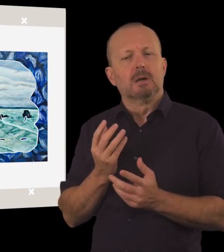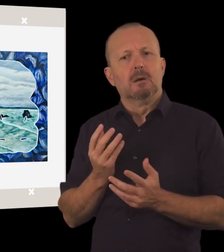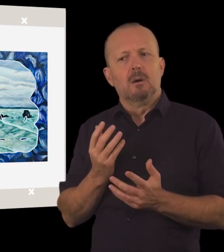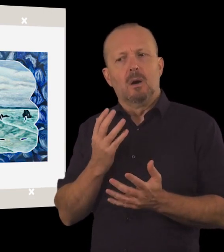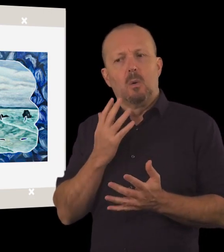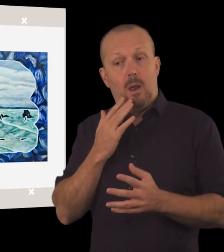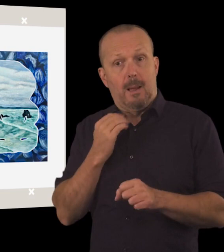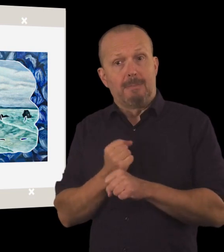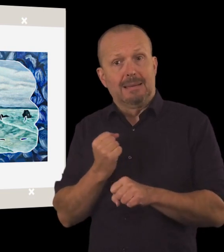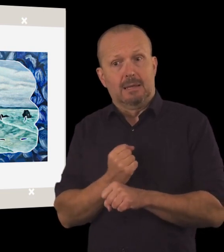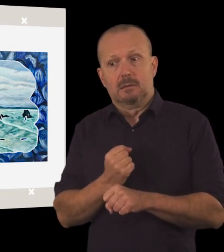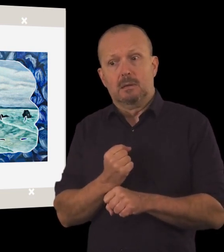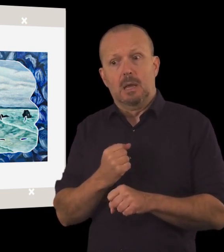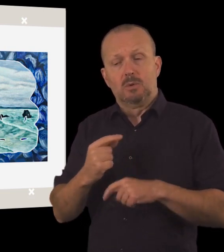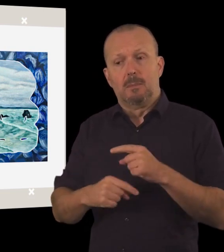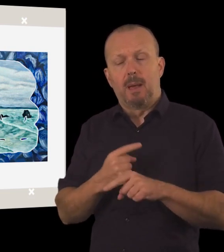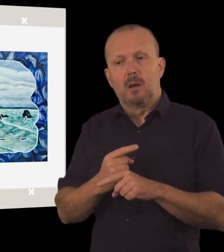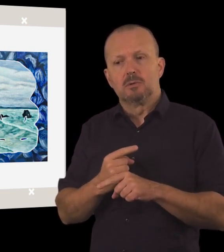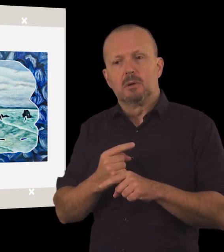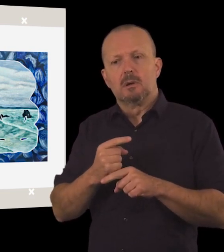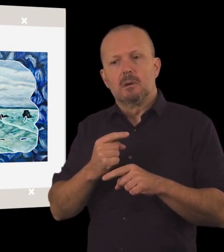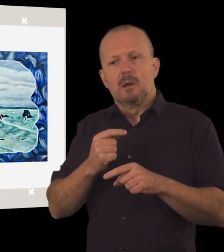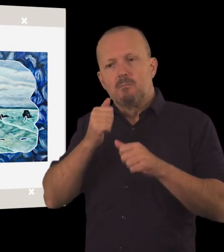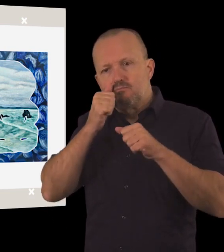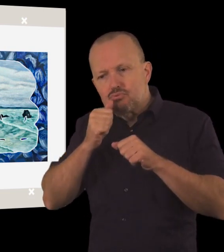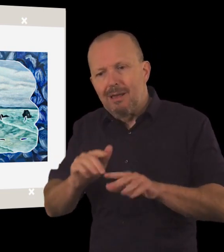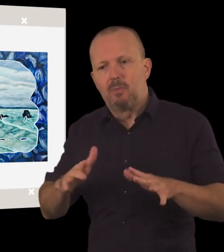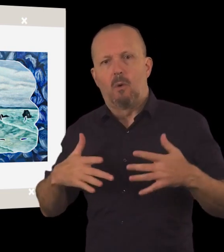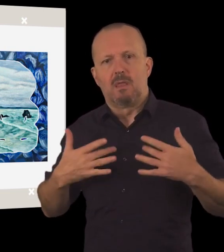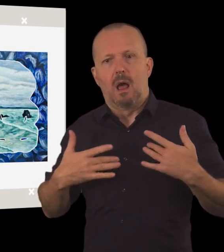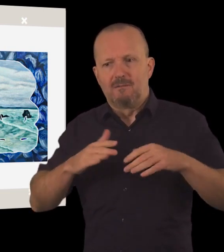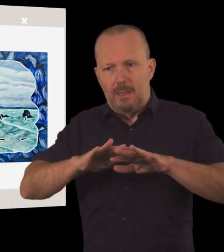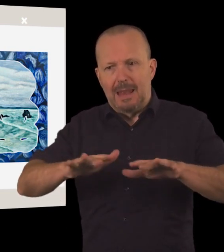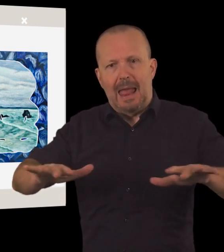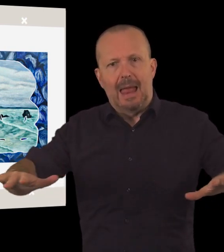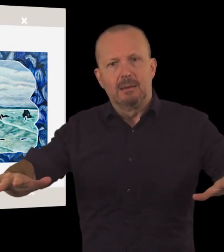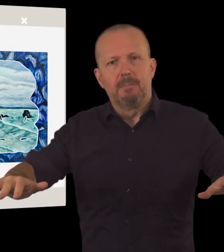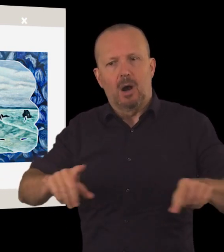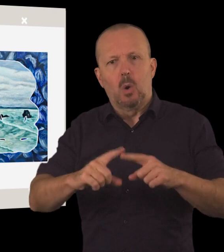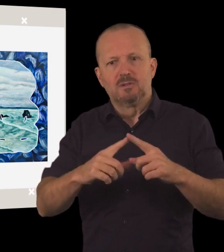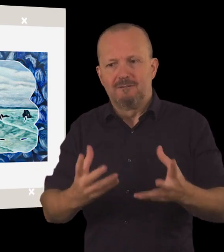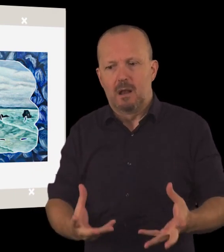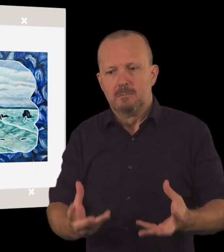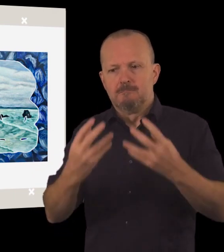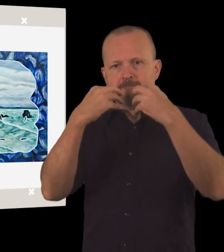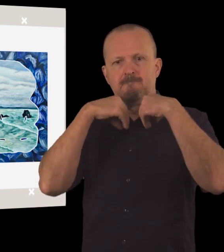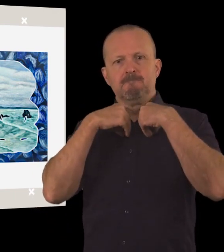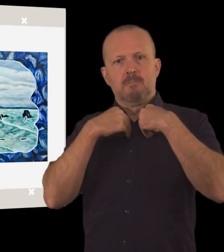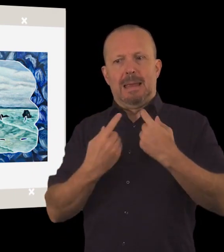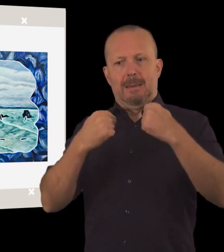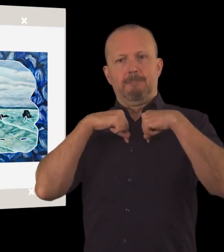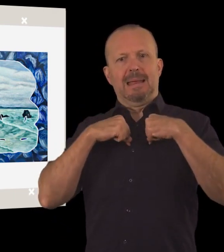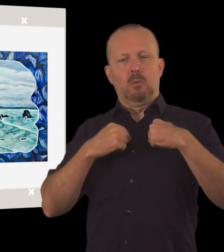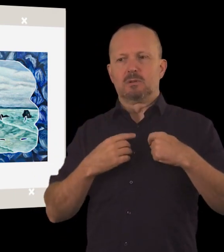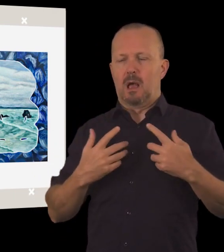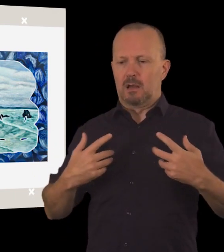it. It not only was about breathing life into the land, but I felt a breath come over me as well. And it was